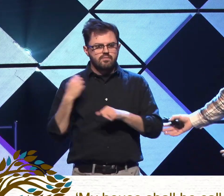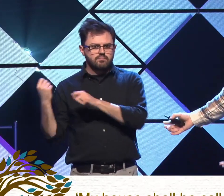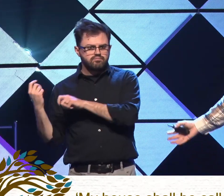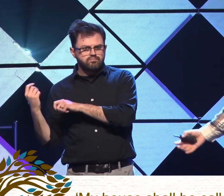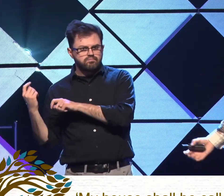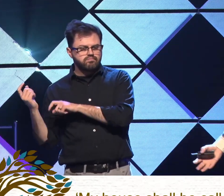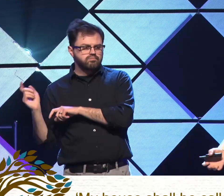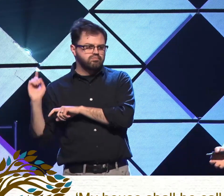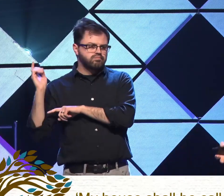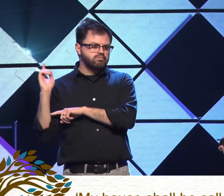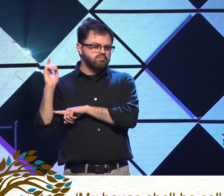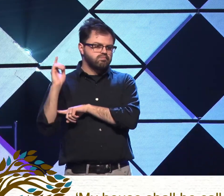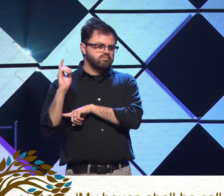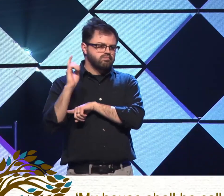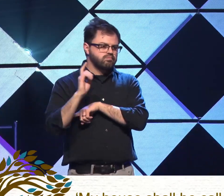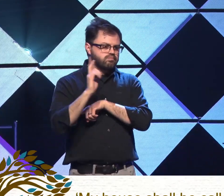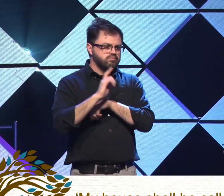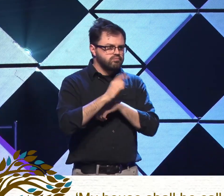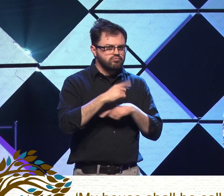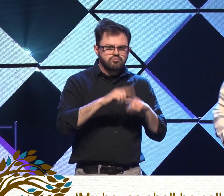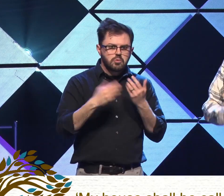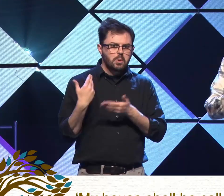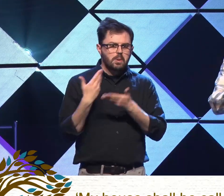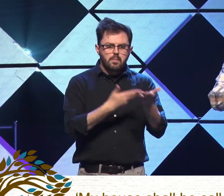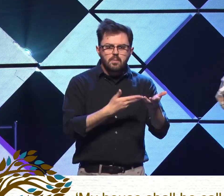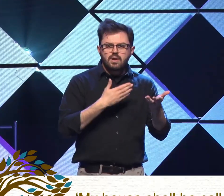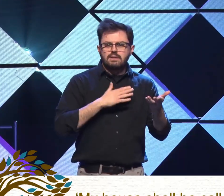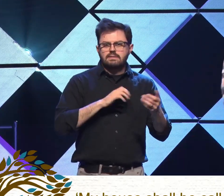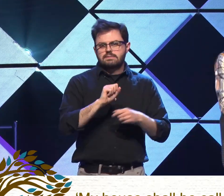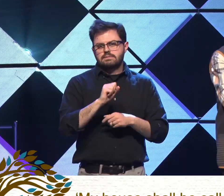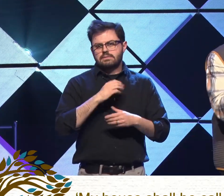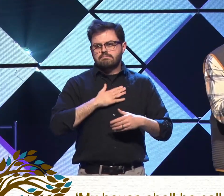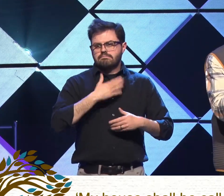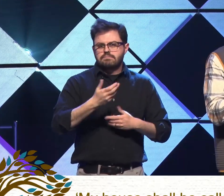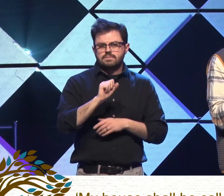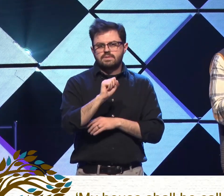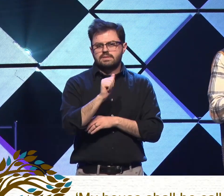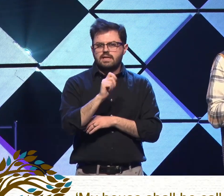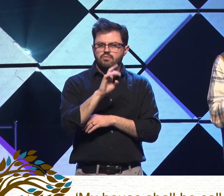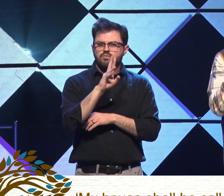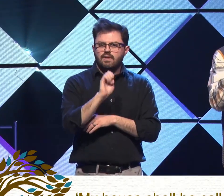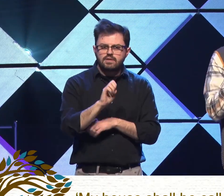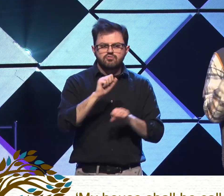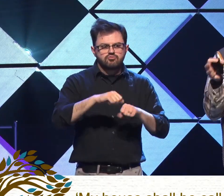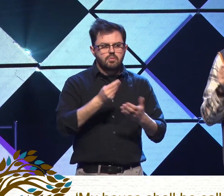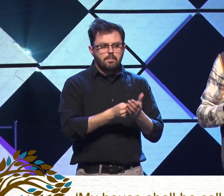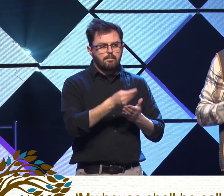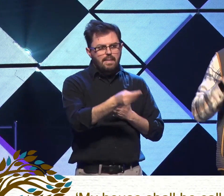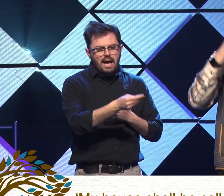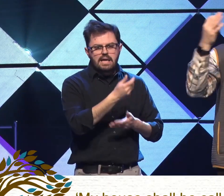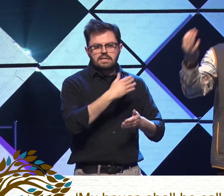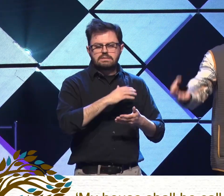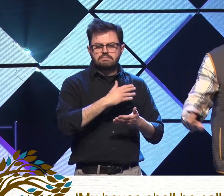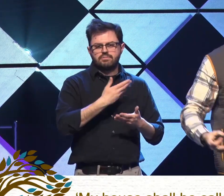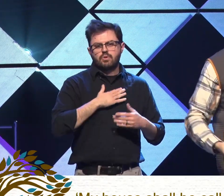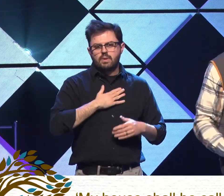didn't want to bring along your sacrifice, you could come and buy certain sacrifices that would replace it, and they would sell those at